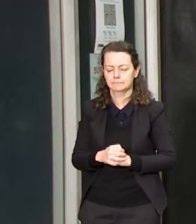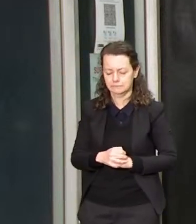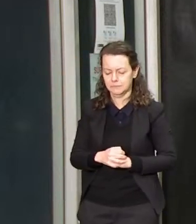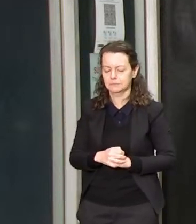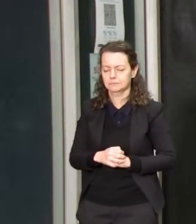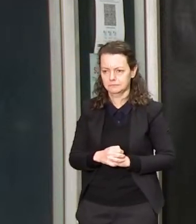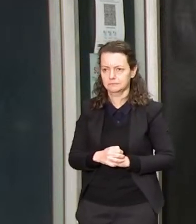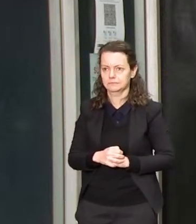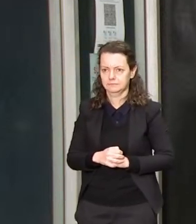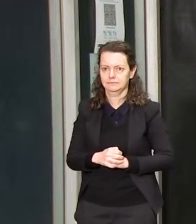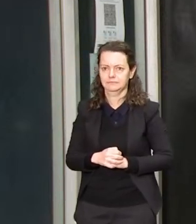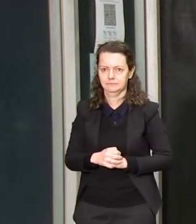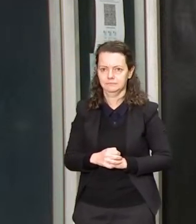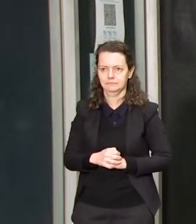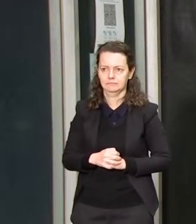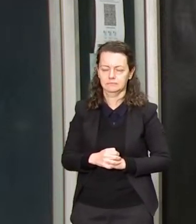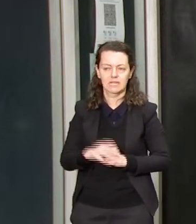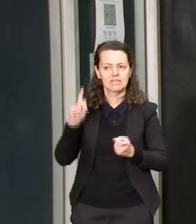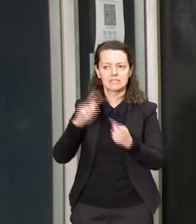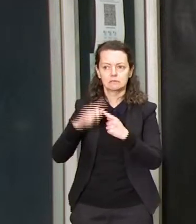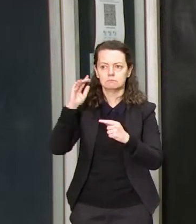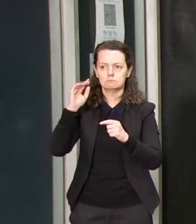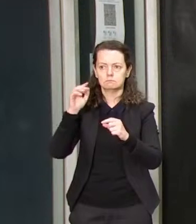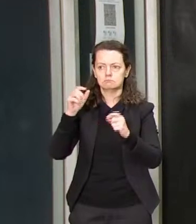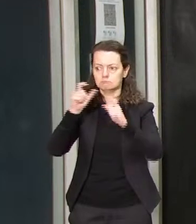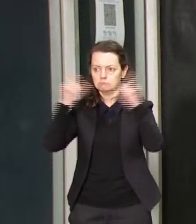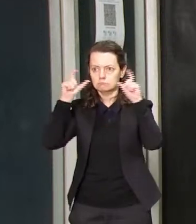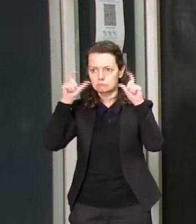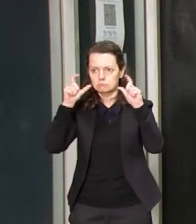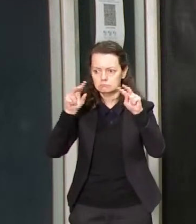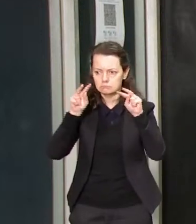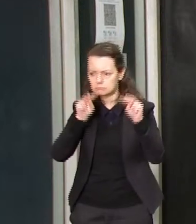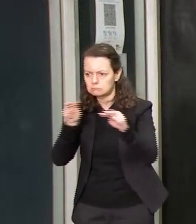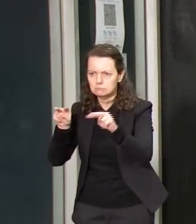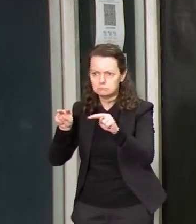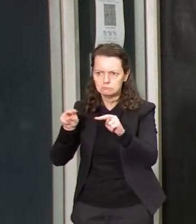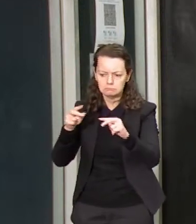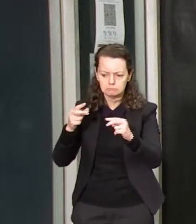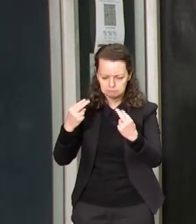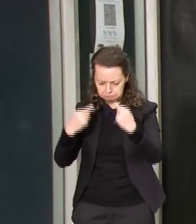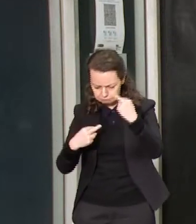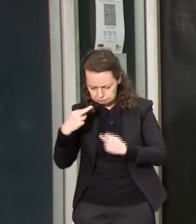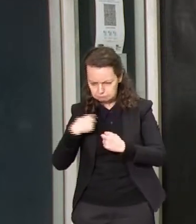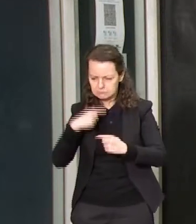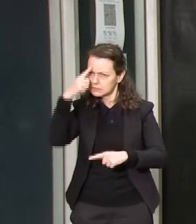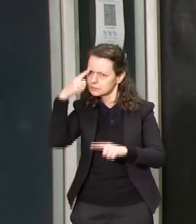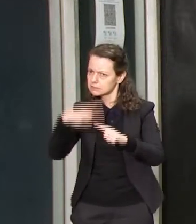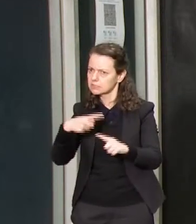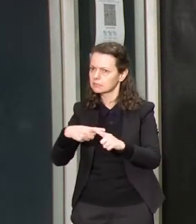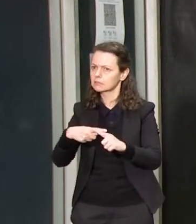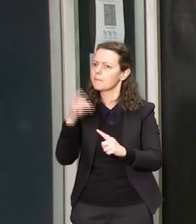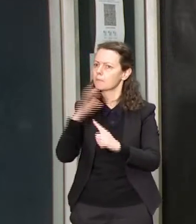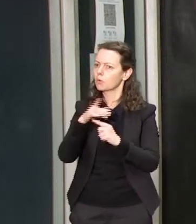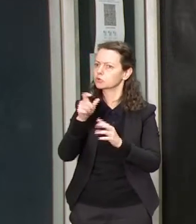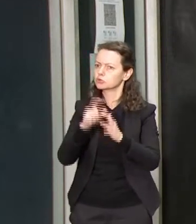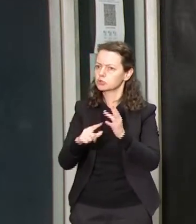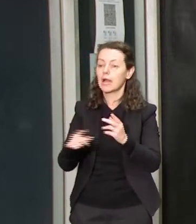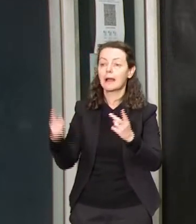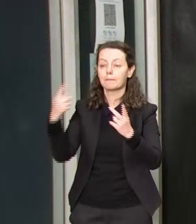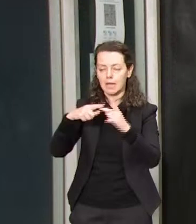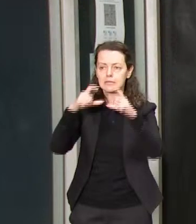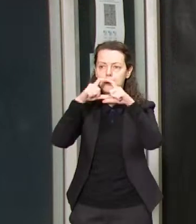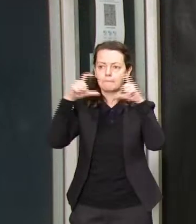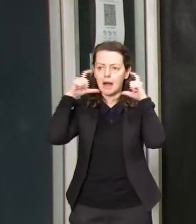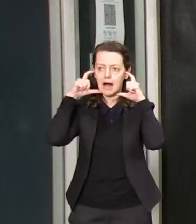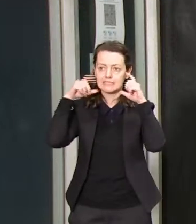So we really do need to keep our efforts up. All of those things that are still in place in Victoria are part of those efforts, including wearing masks indoors